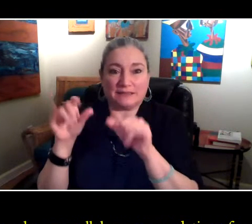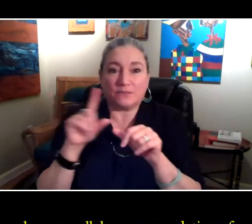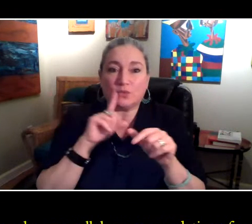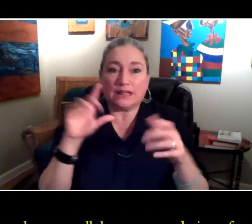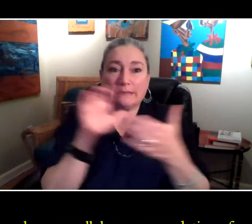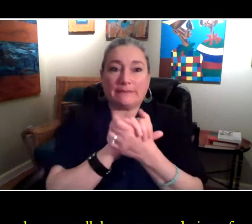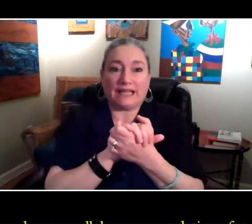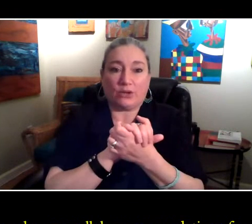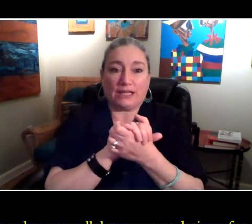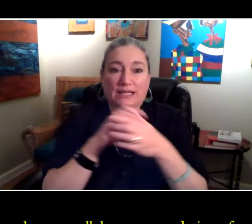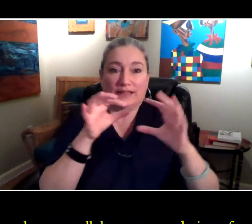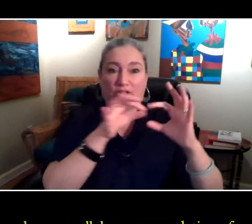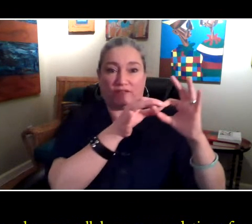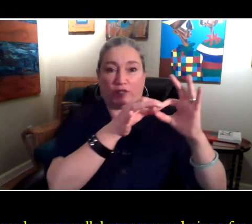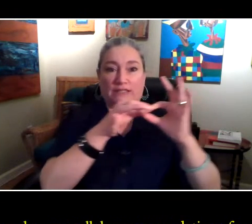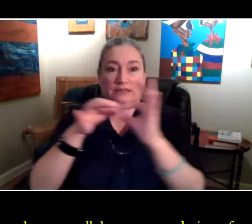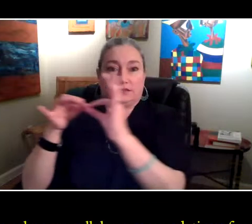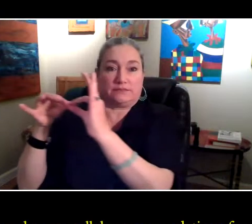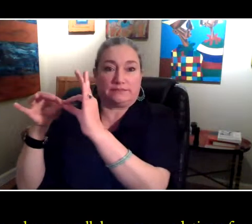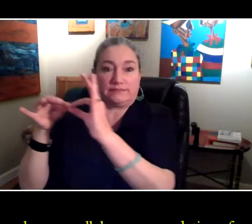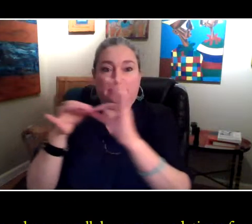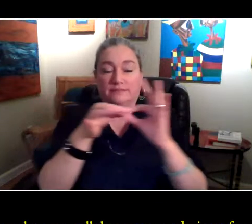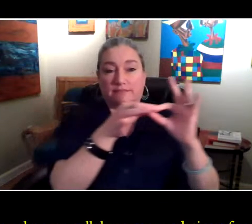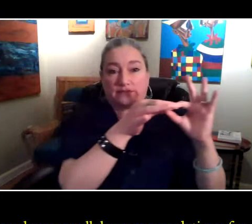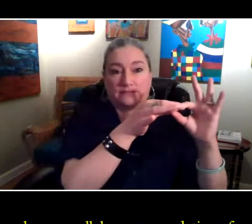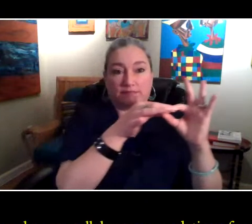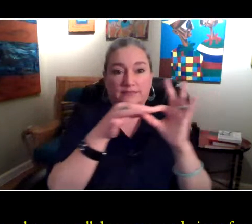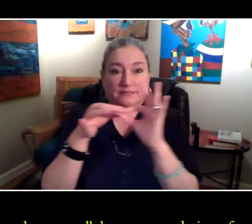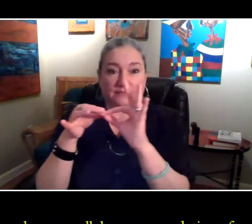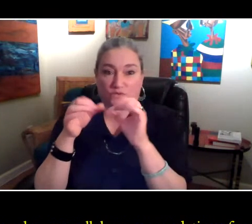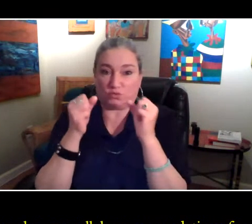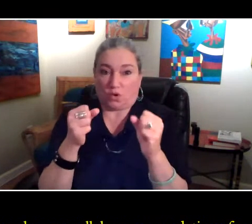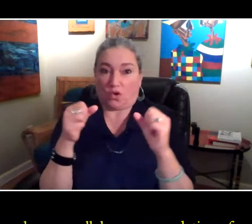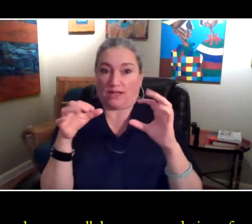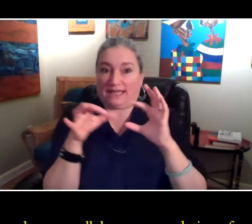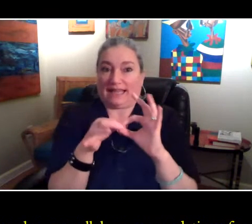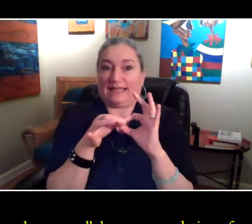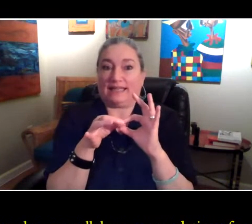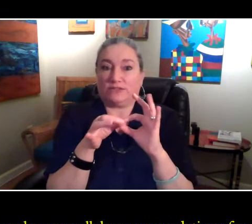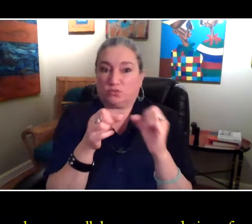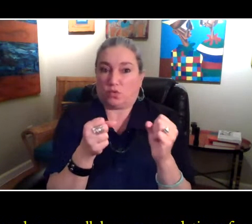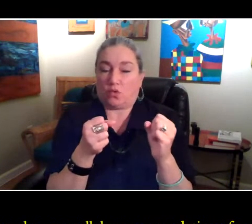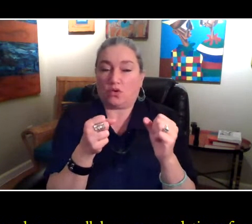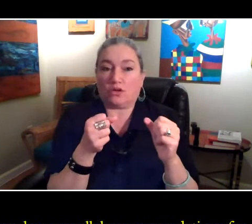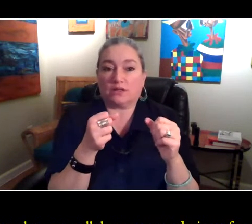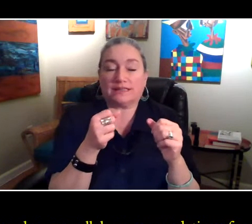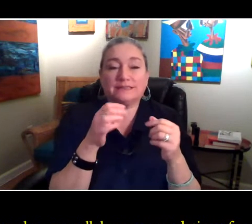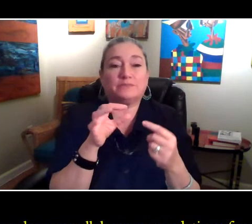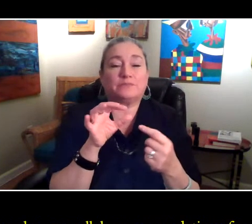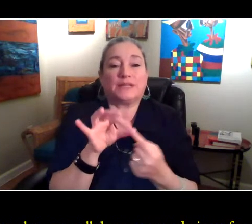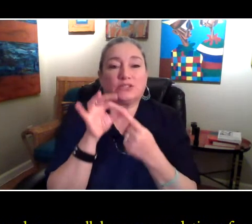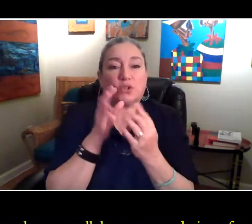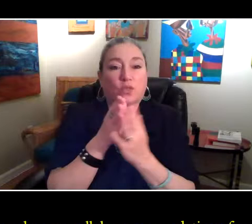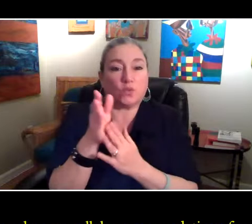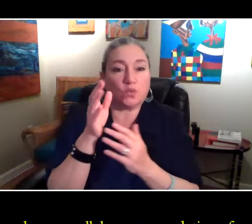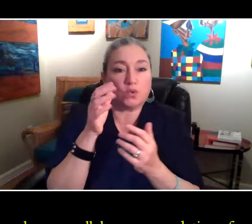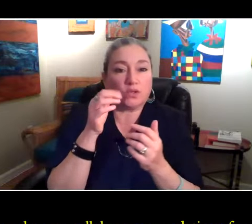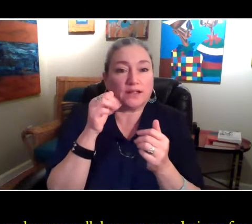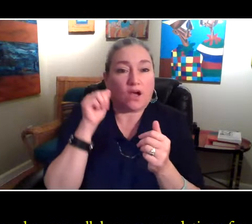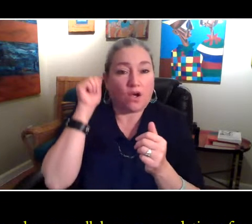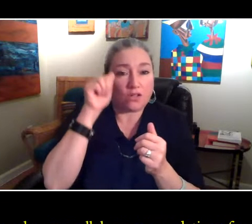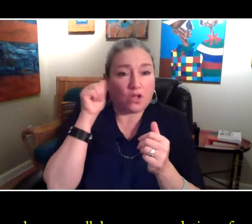The medical system and the special ed systems are, quite frankly, married. They are